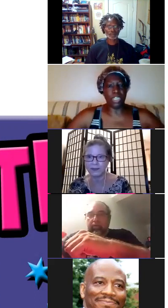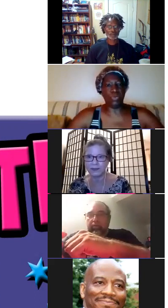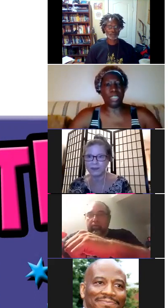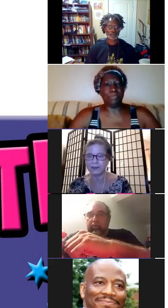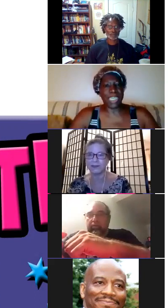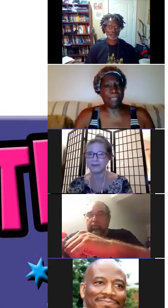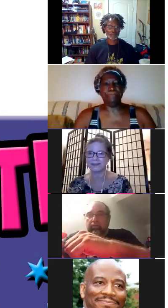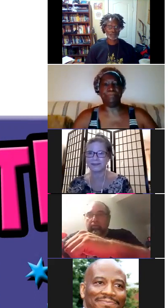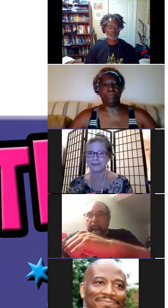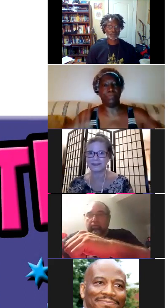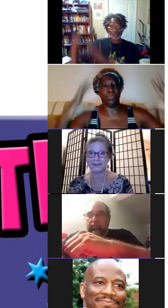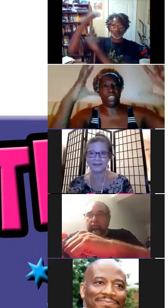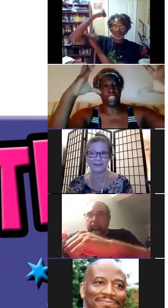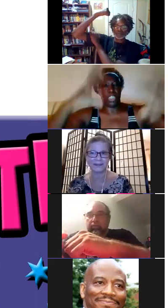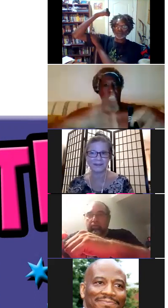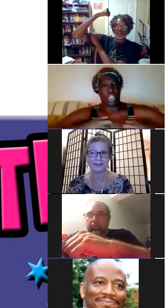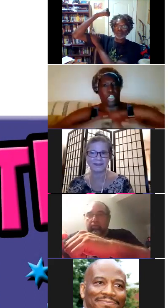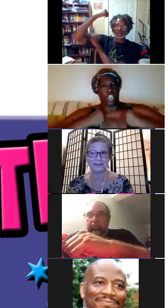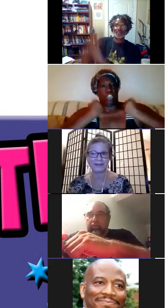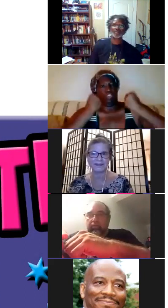Strong would be